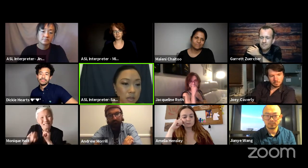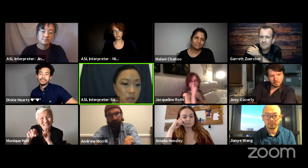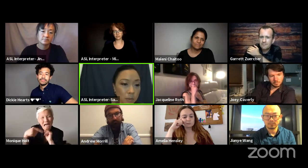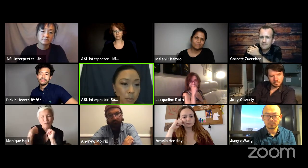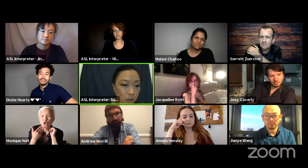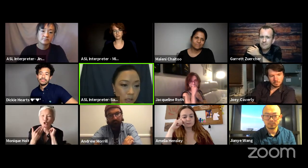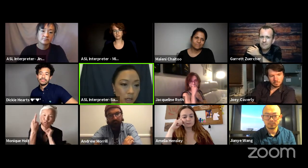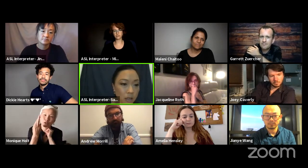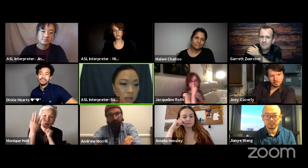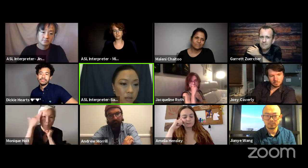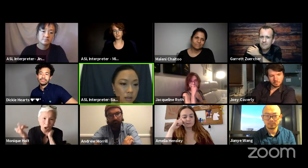deaf people are getting.